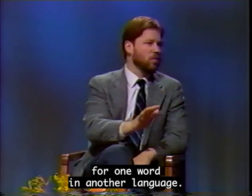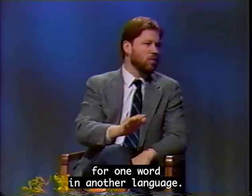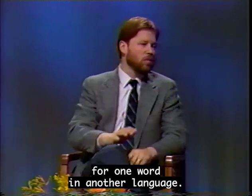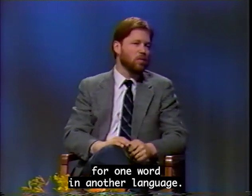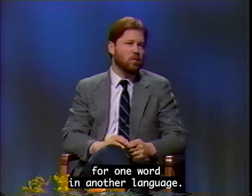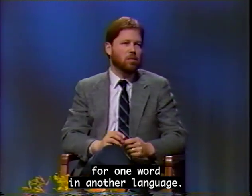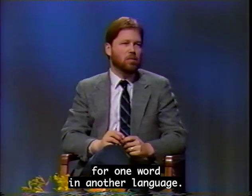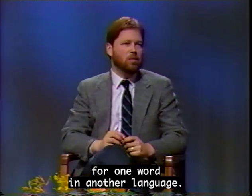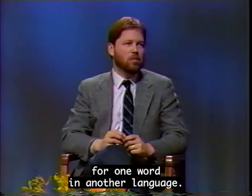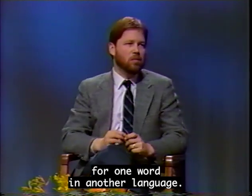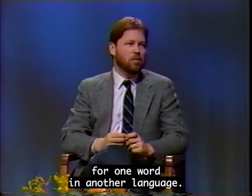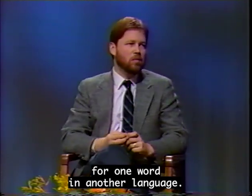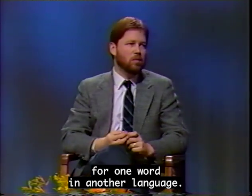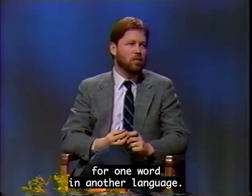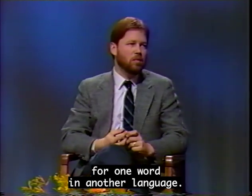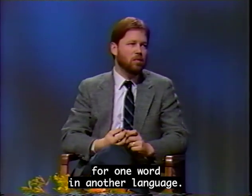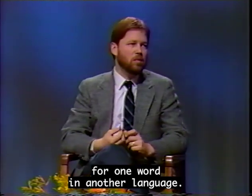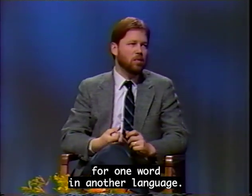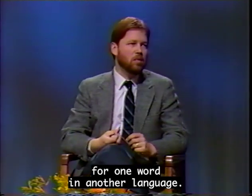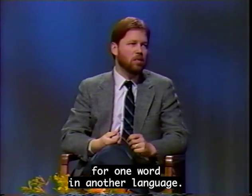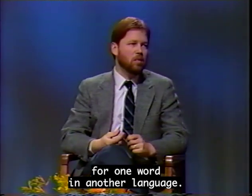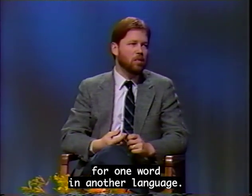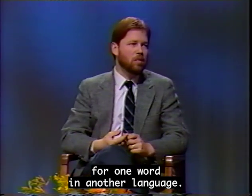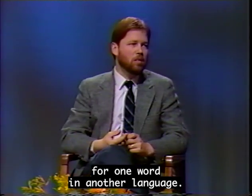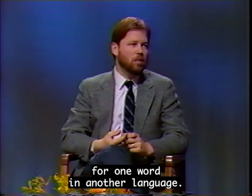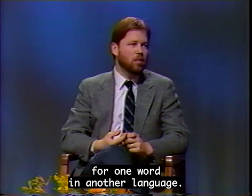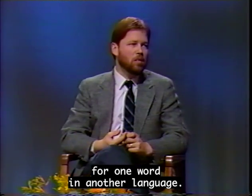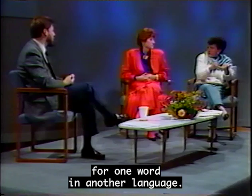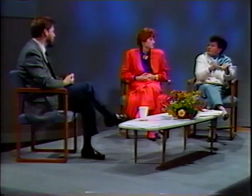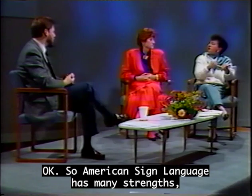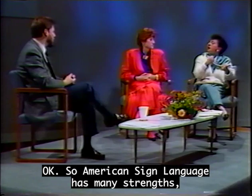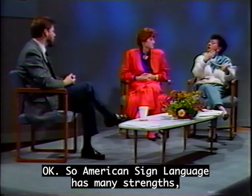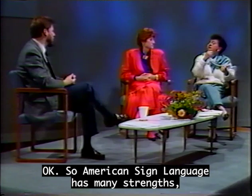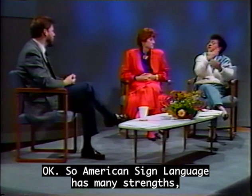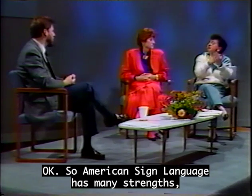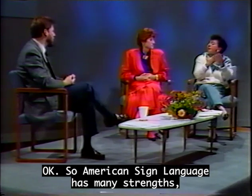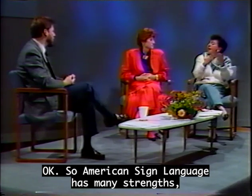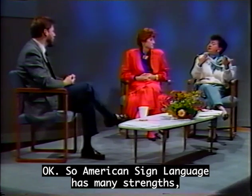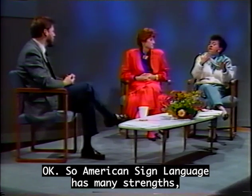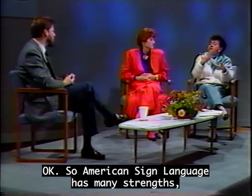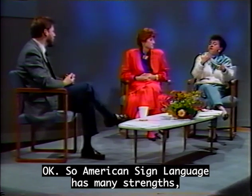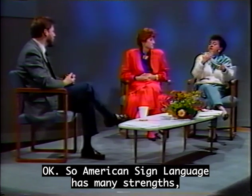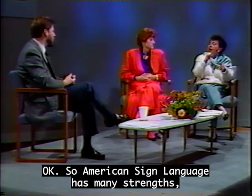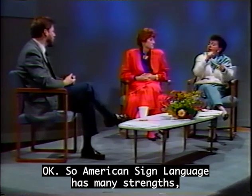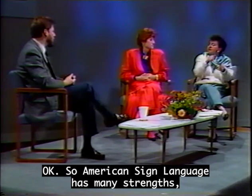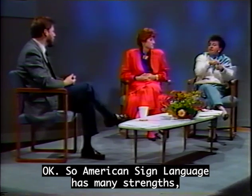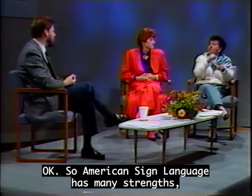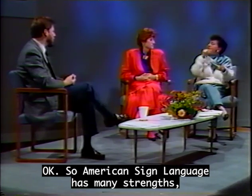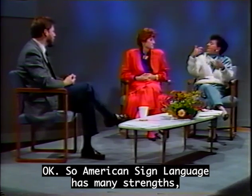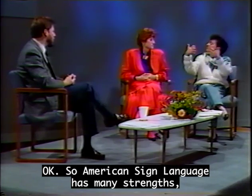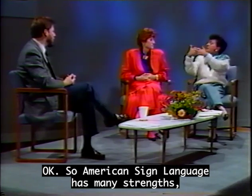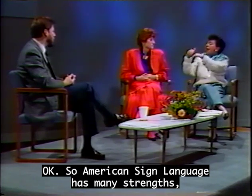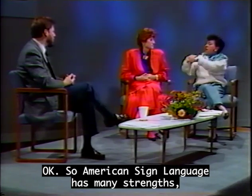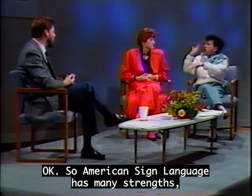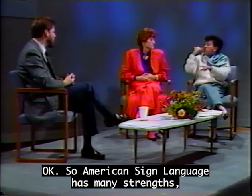for one word in another language. Okay, so American Sign Language has many